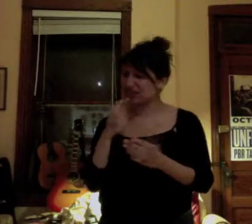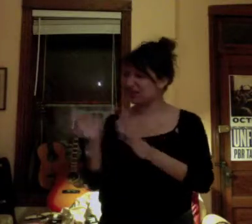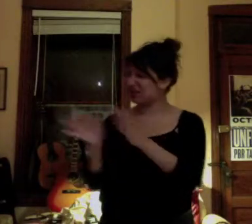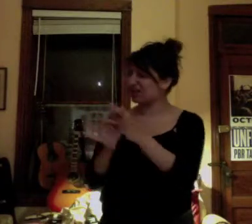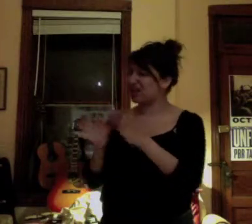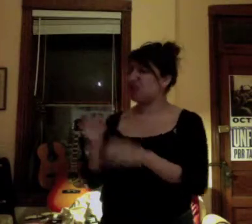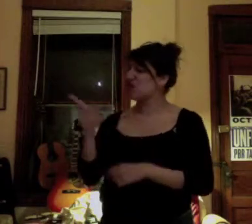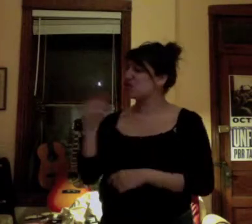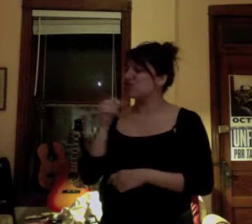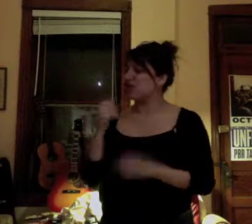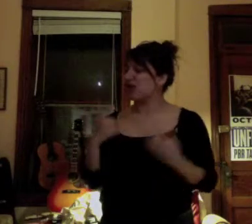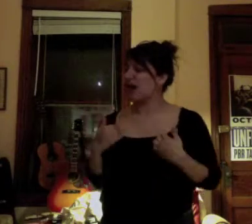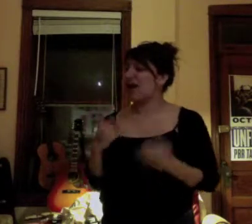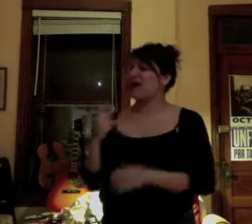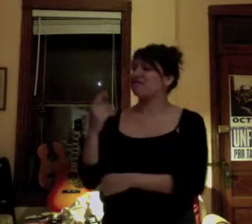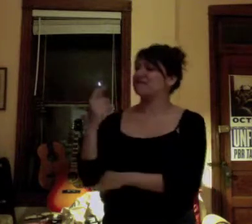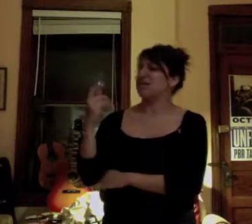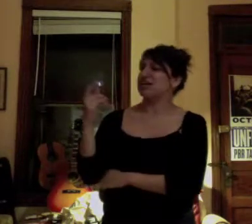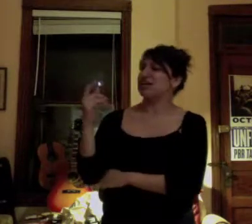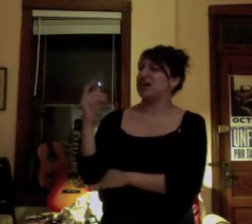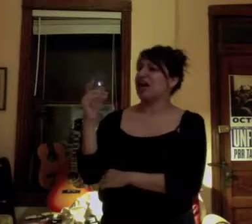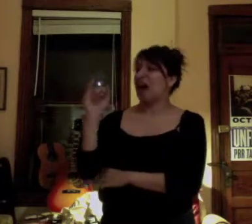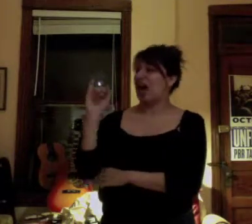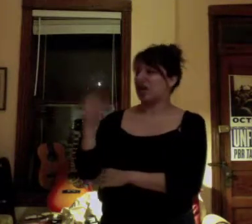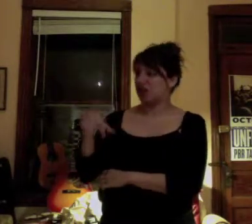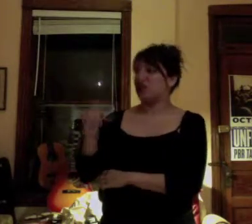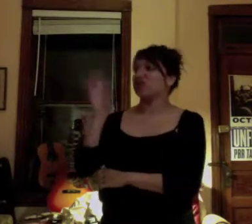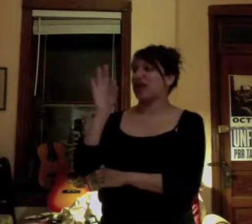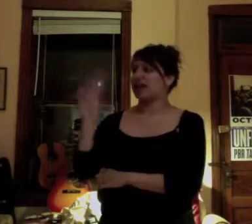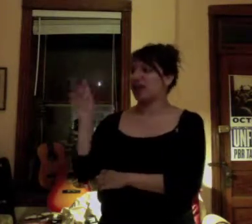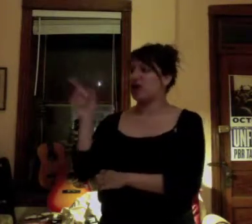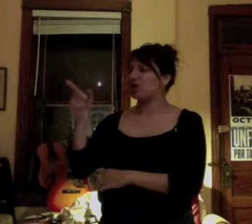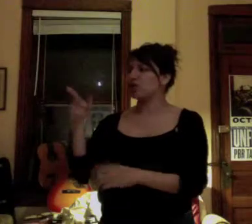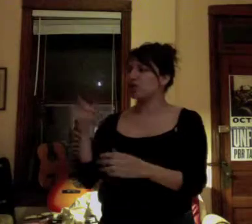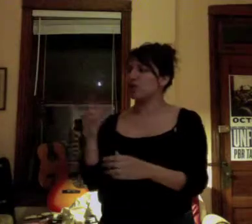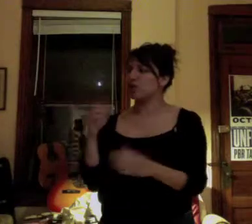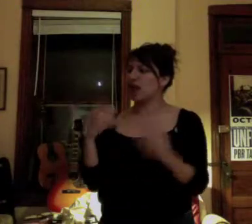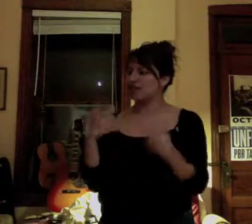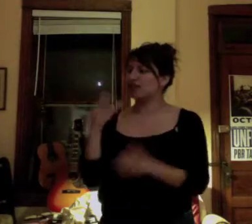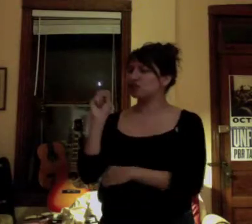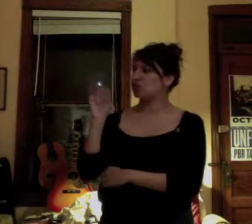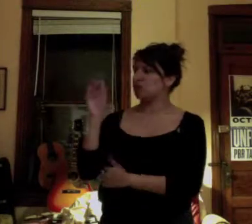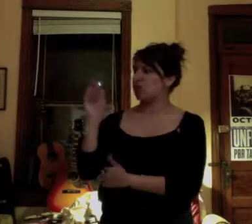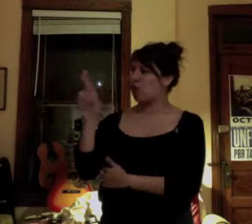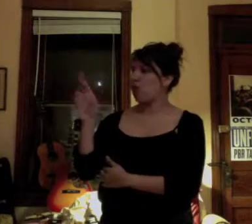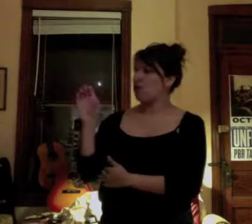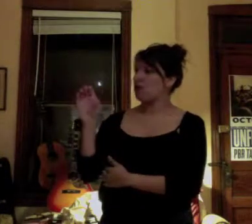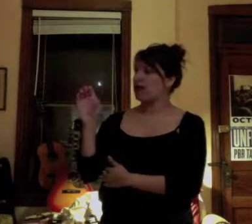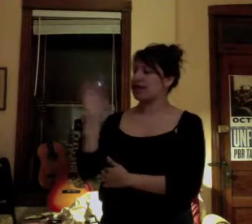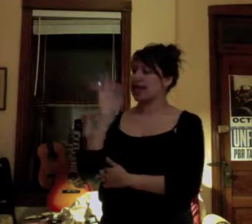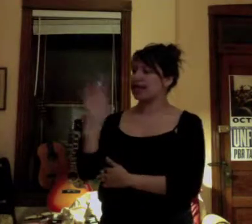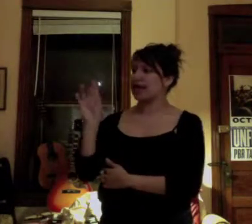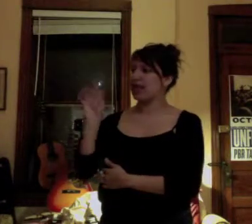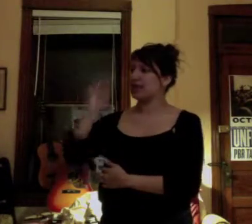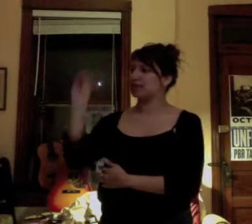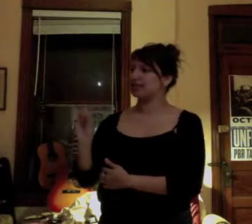scored in the 98th percentile. That means that your score was equal to or better than